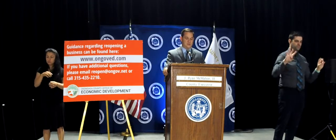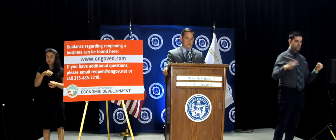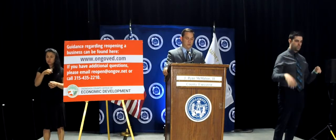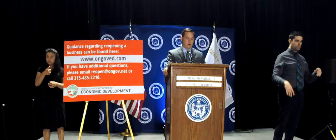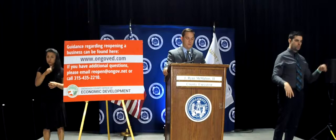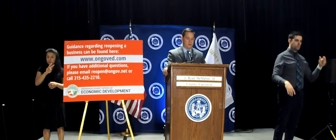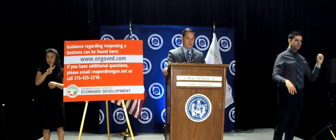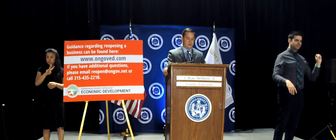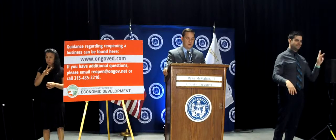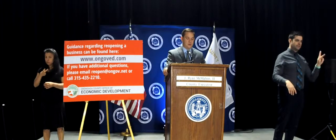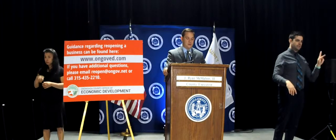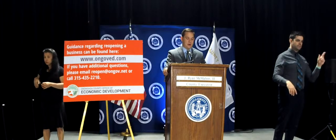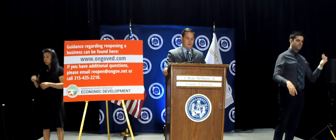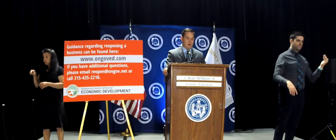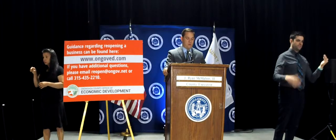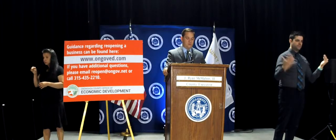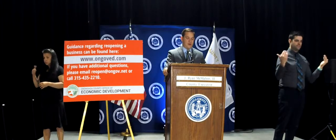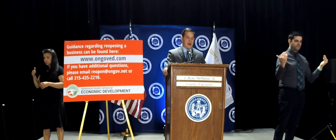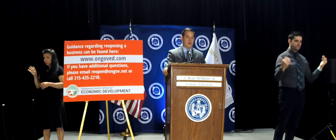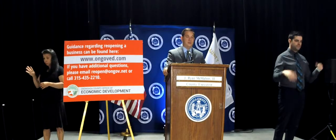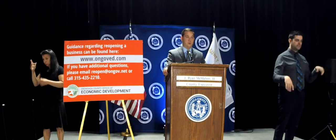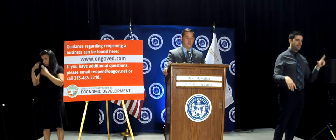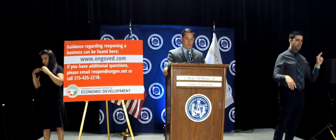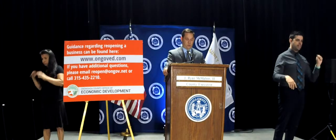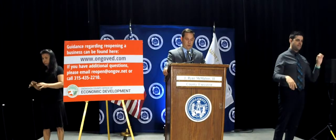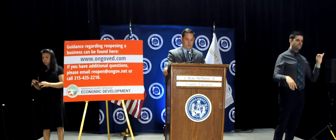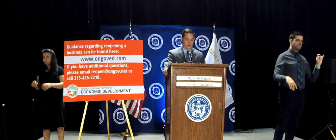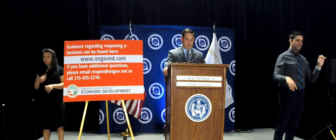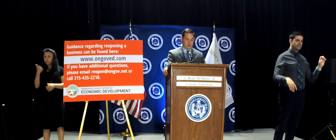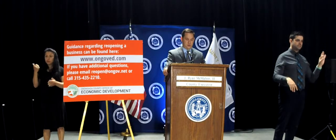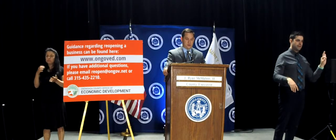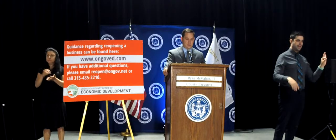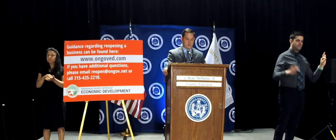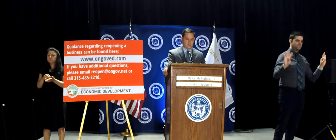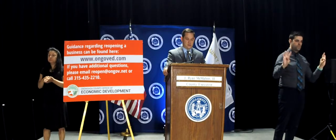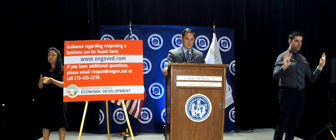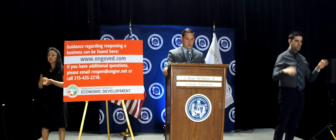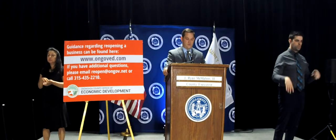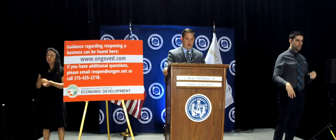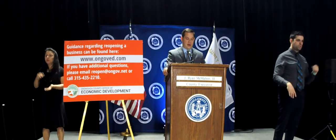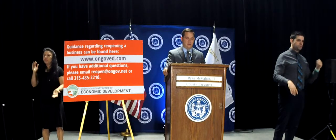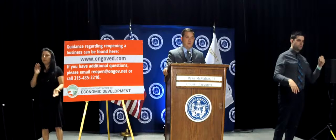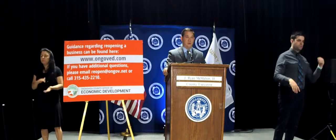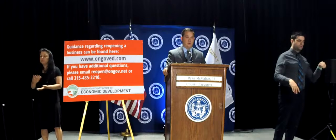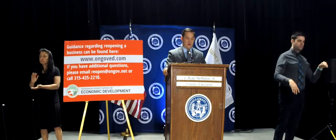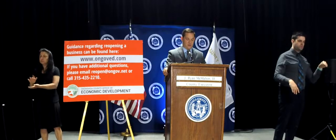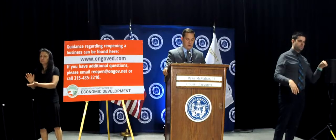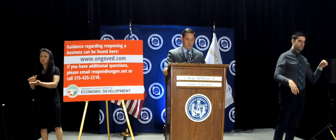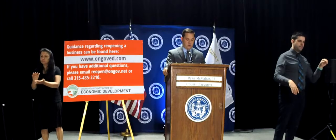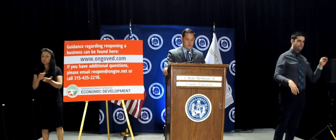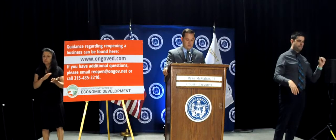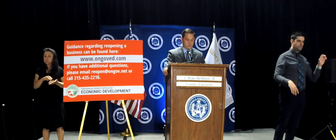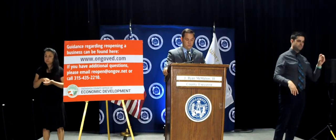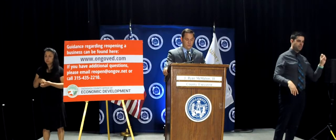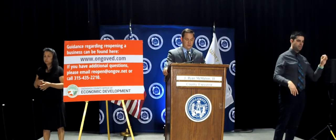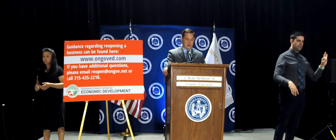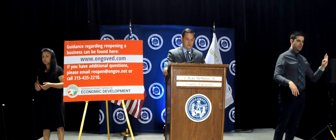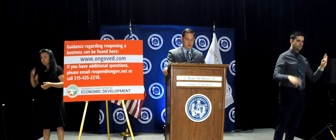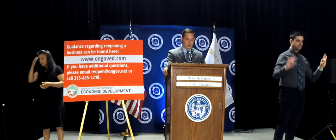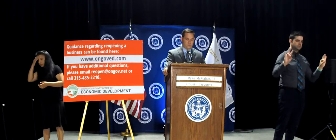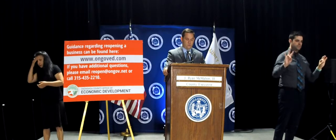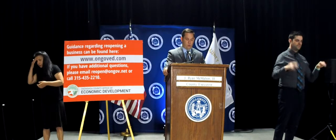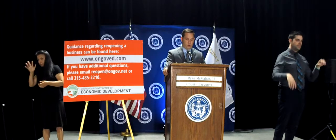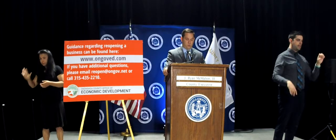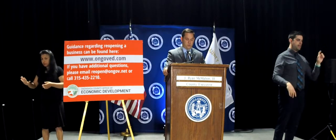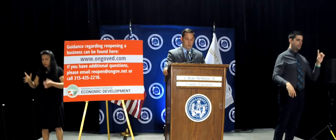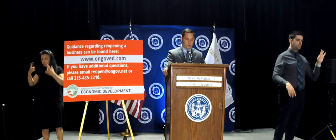9 with 7 recoveries. Town of Elbridge, 5 with 4 recoveries. Town of Atisco, 5 with 5 recoveries. Town of